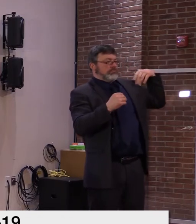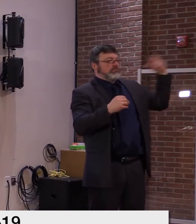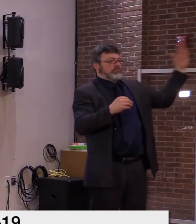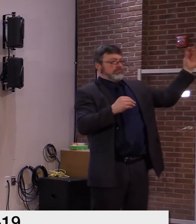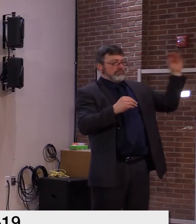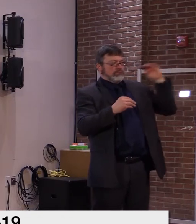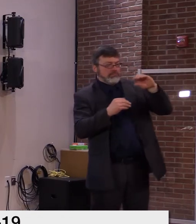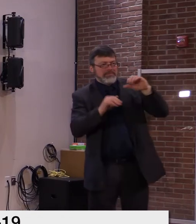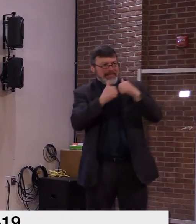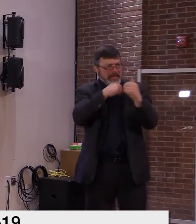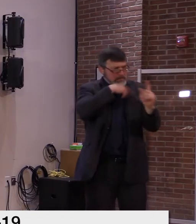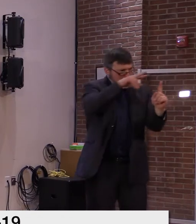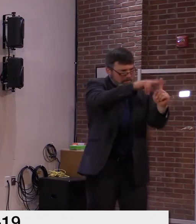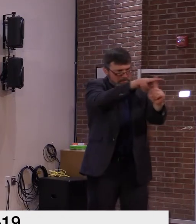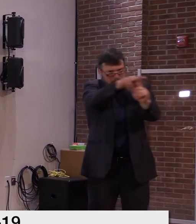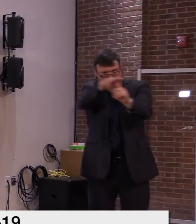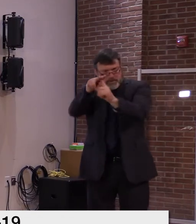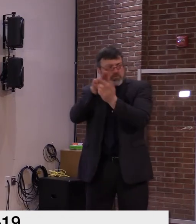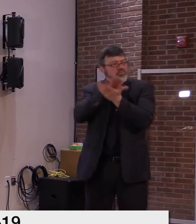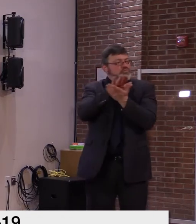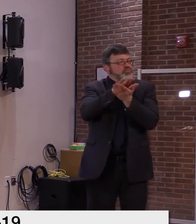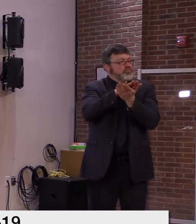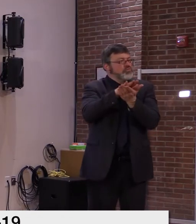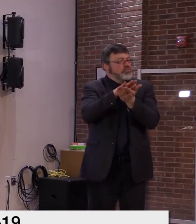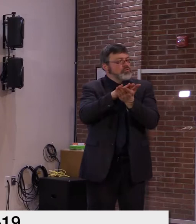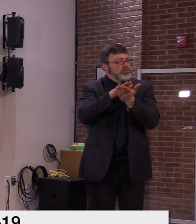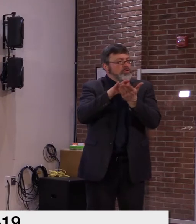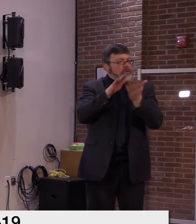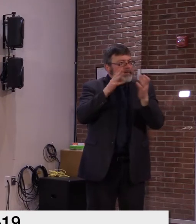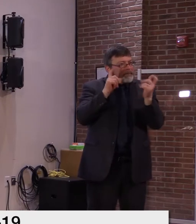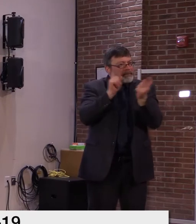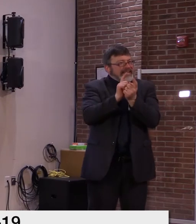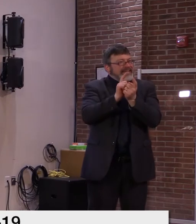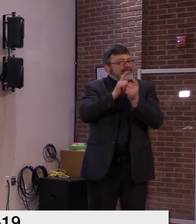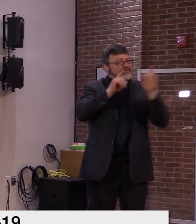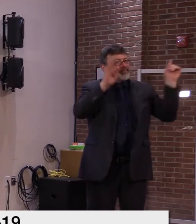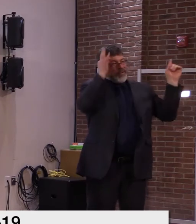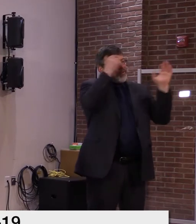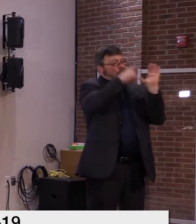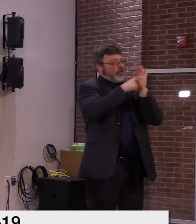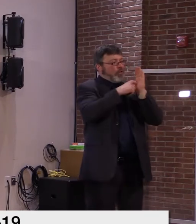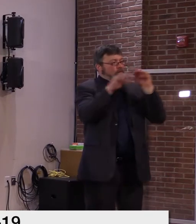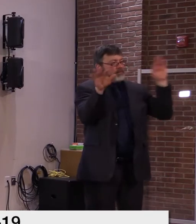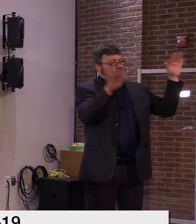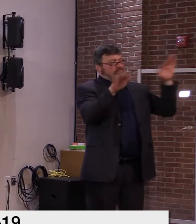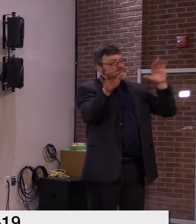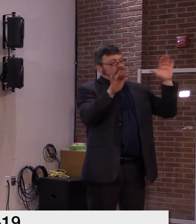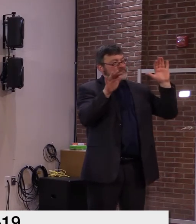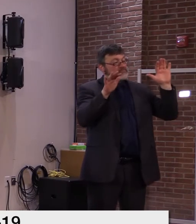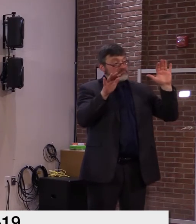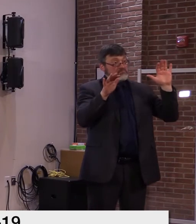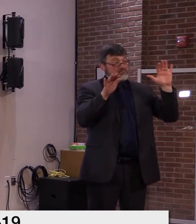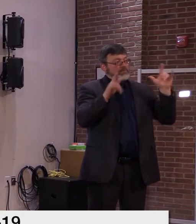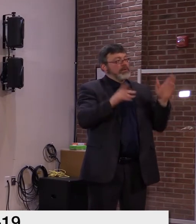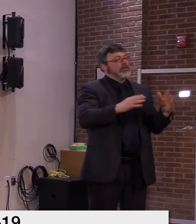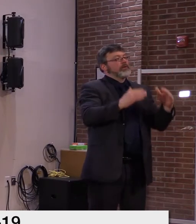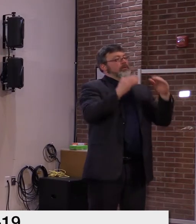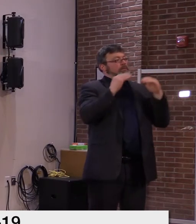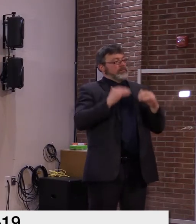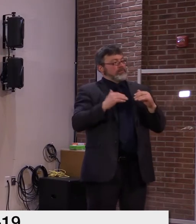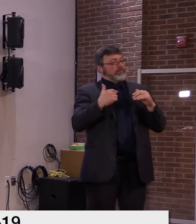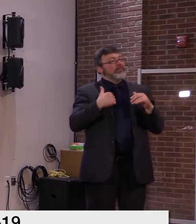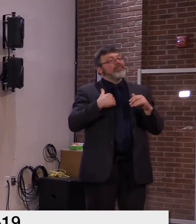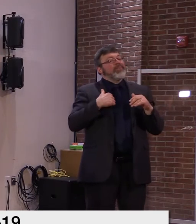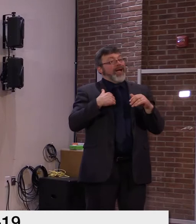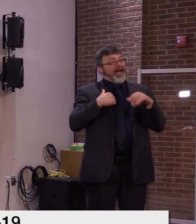testing vendor to understand our options for modifying SBAC administration relative to what could be available under the waiver. Not